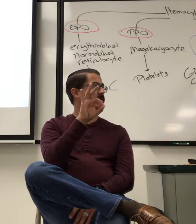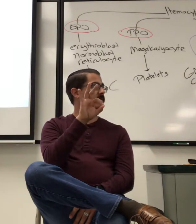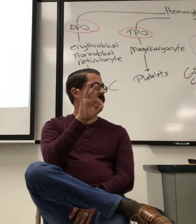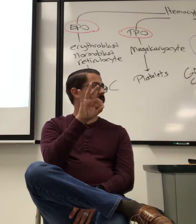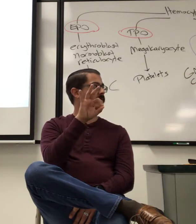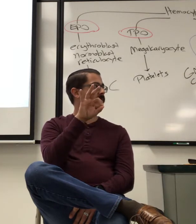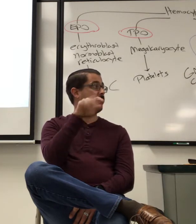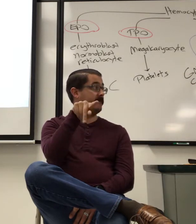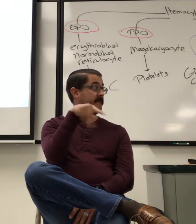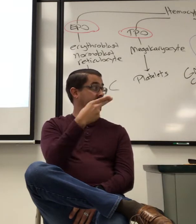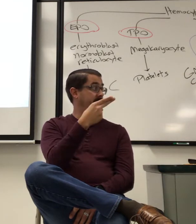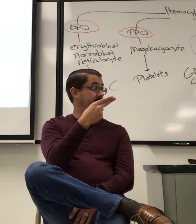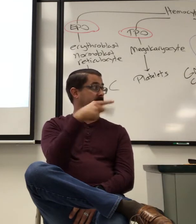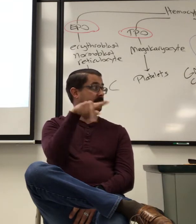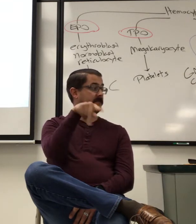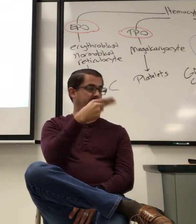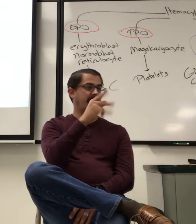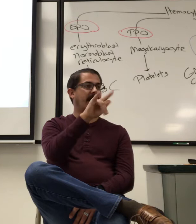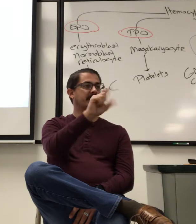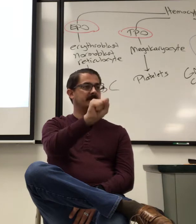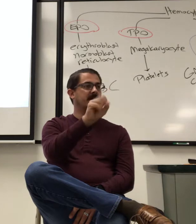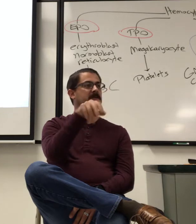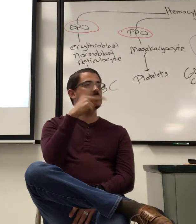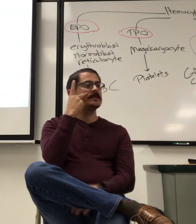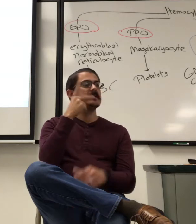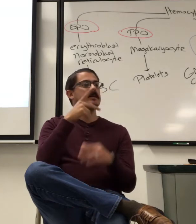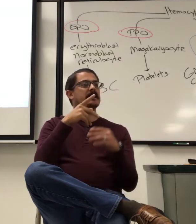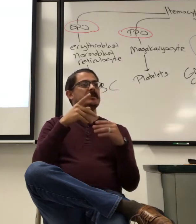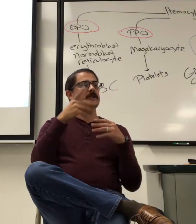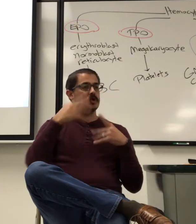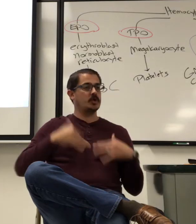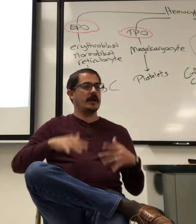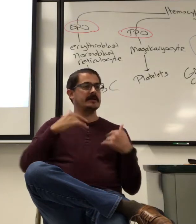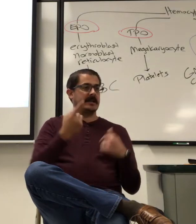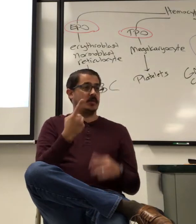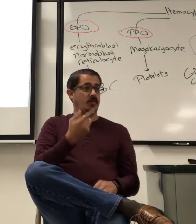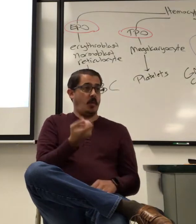That's what you would see in the circulation in a drop of blood.